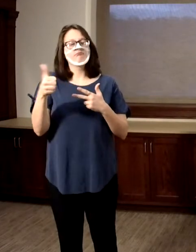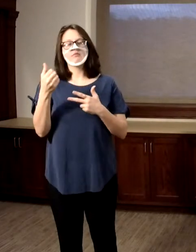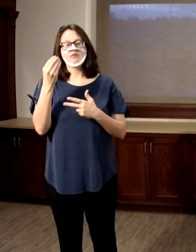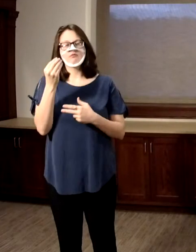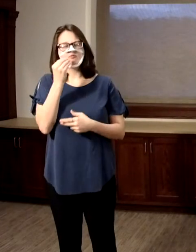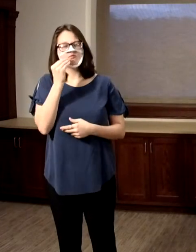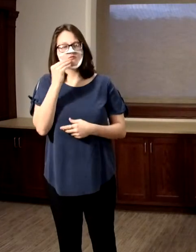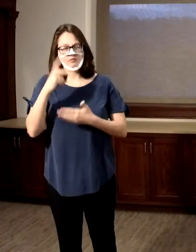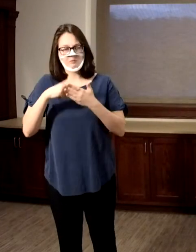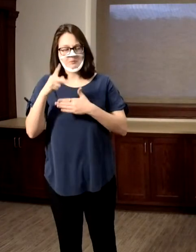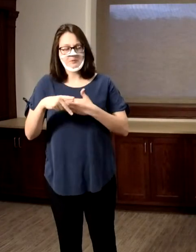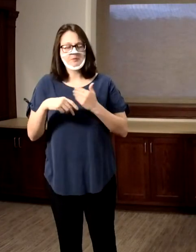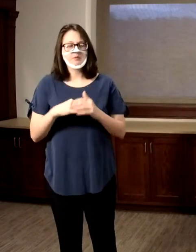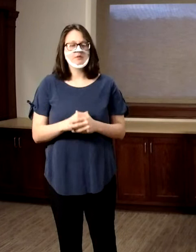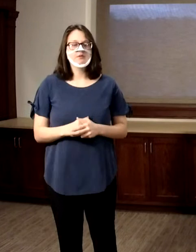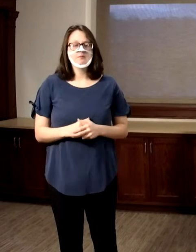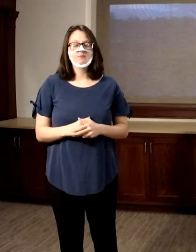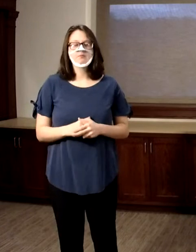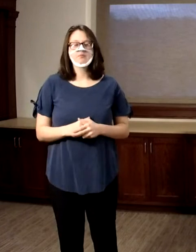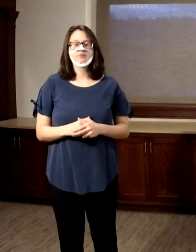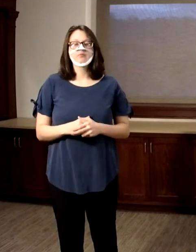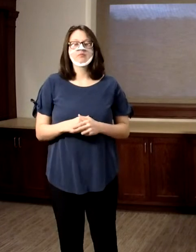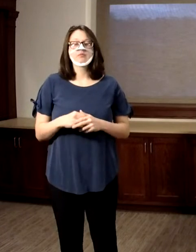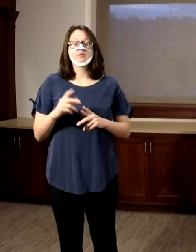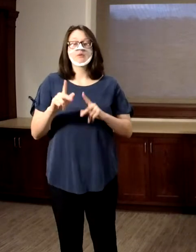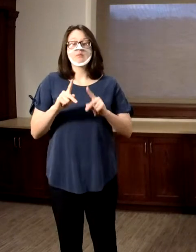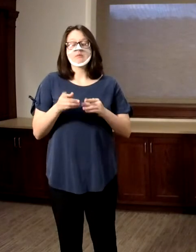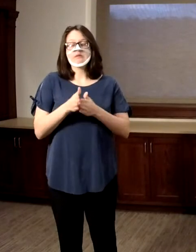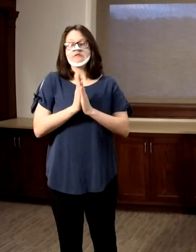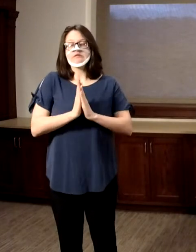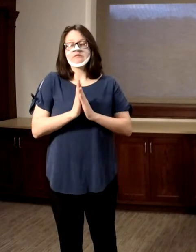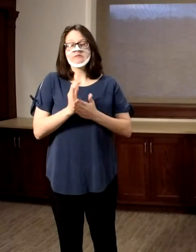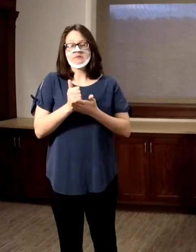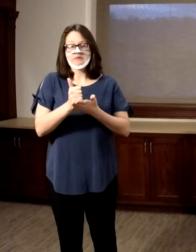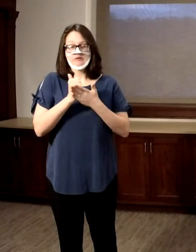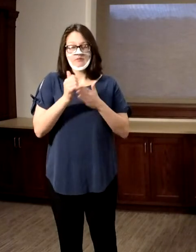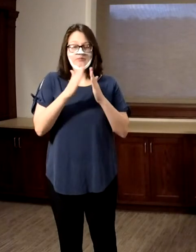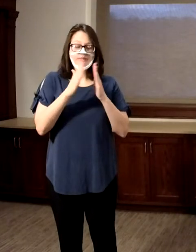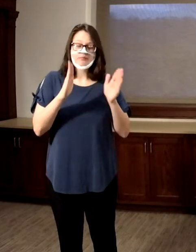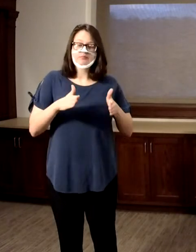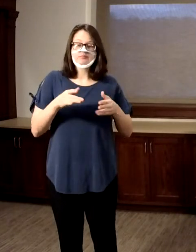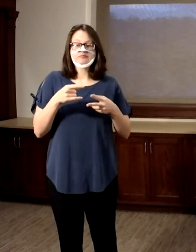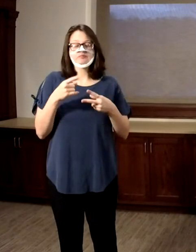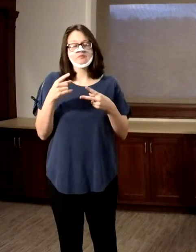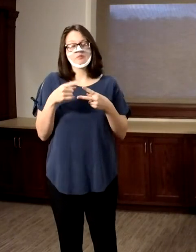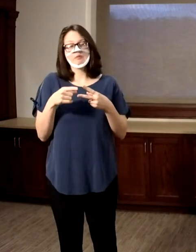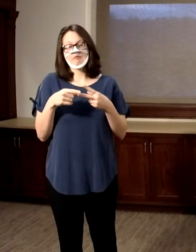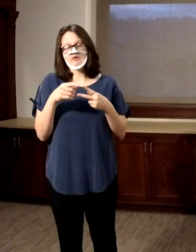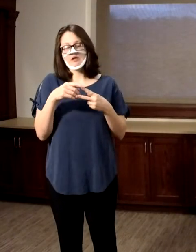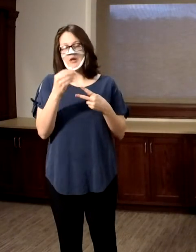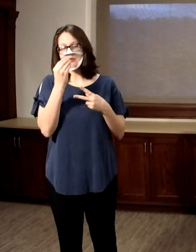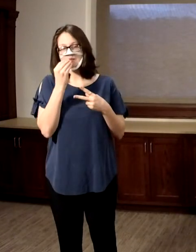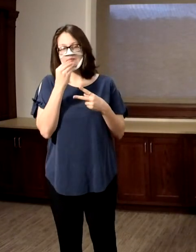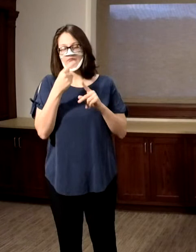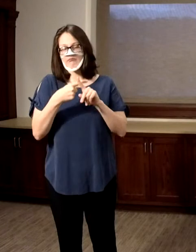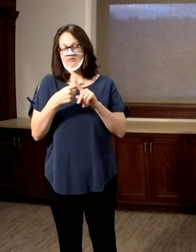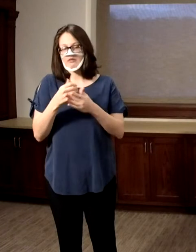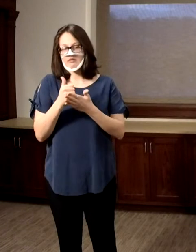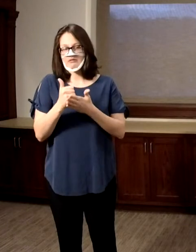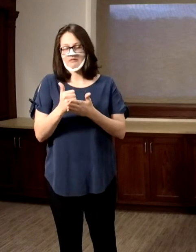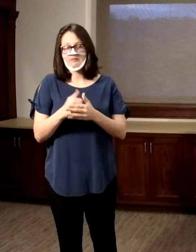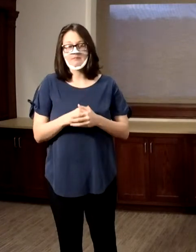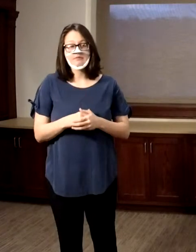requests have been for rental assistance, utility assistance, and access to food. For assistance, we urge residents to